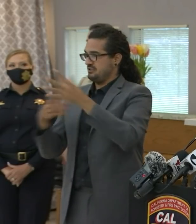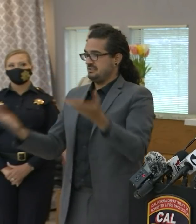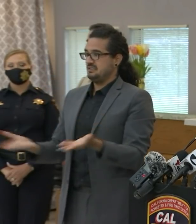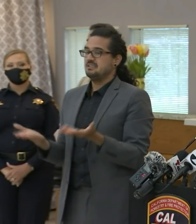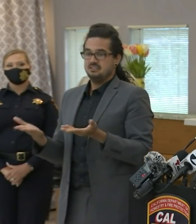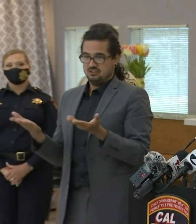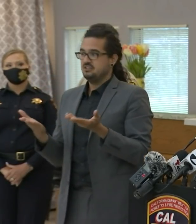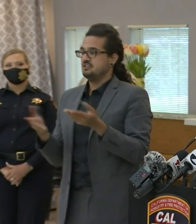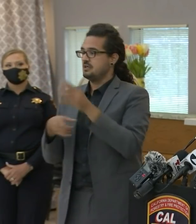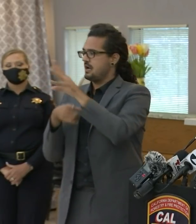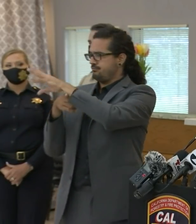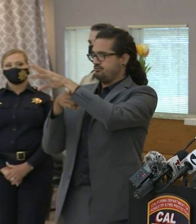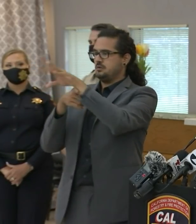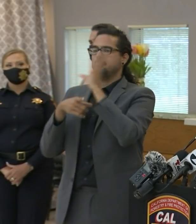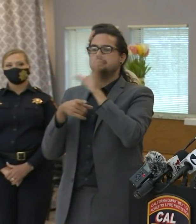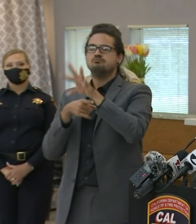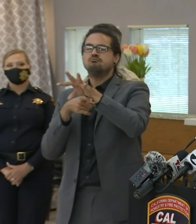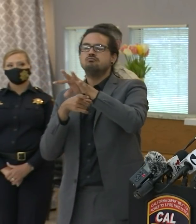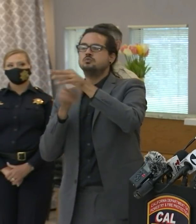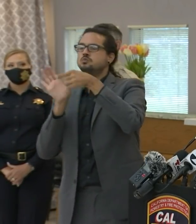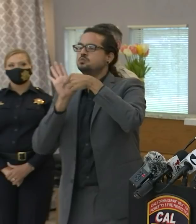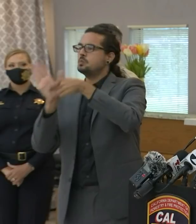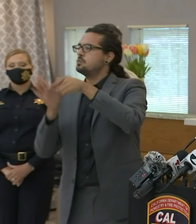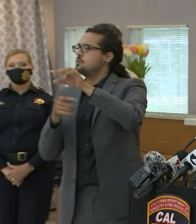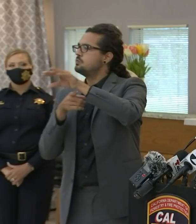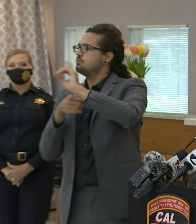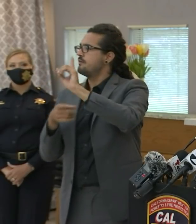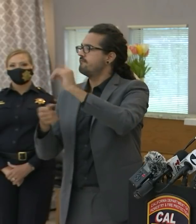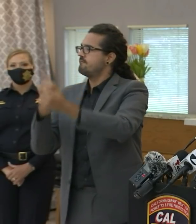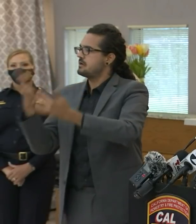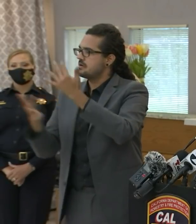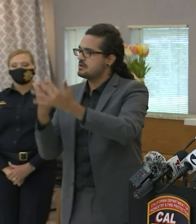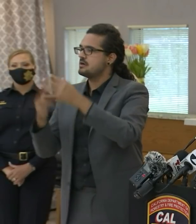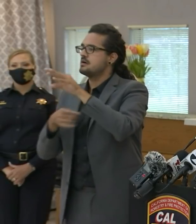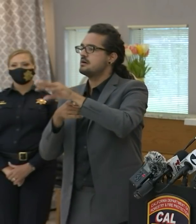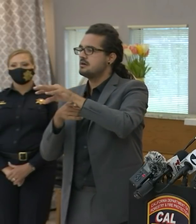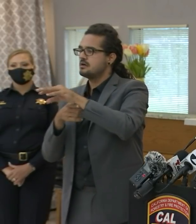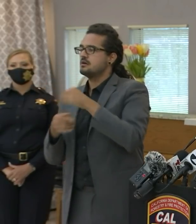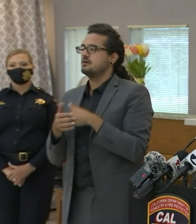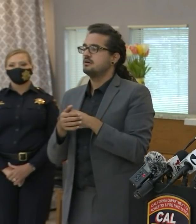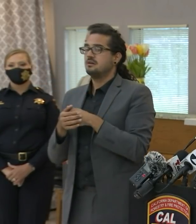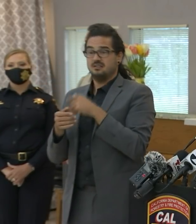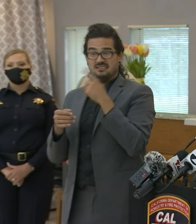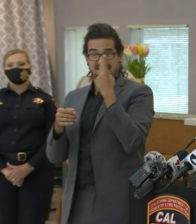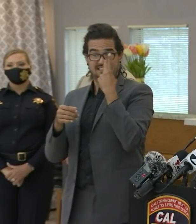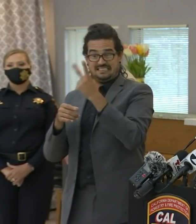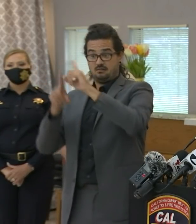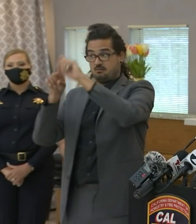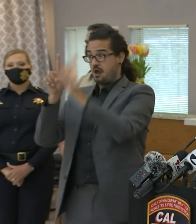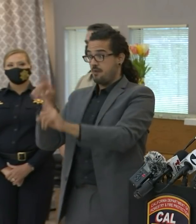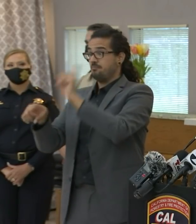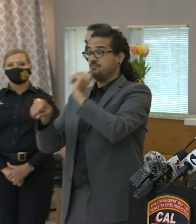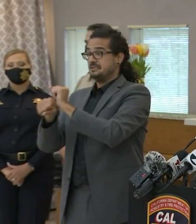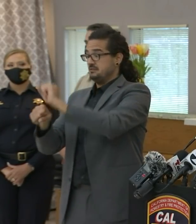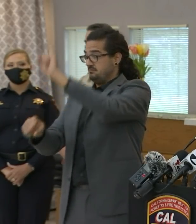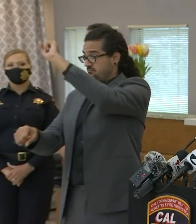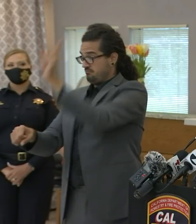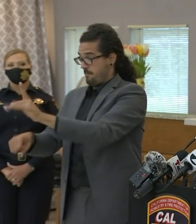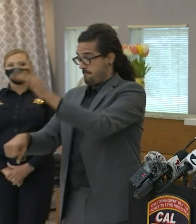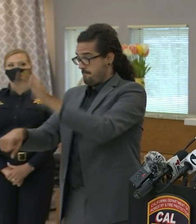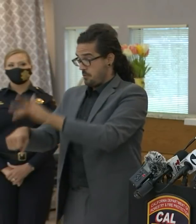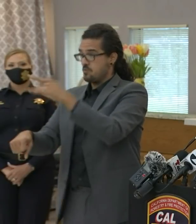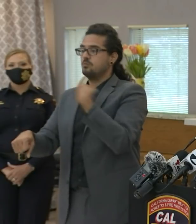command center uses to look at the locations where there's been confirmed strikes. So that's a verification system. It's gotten a lot more robust even in the